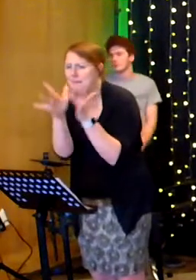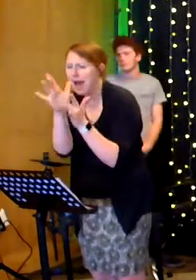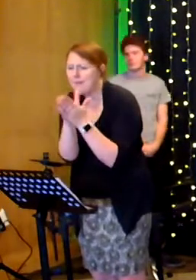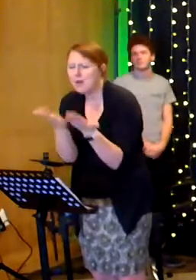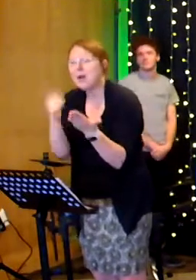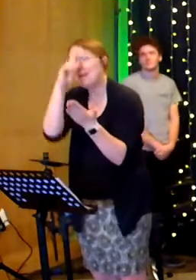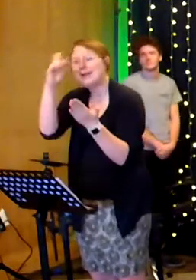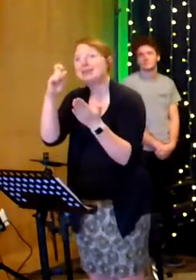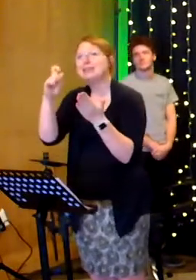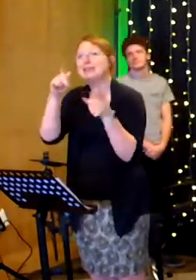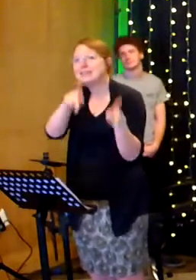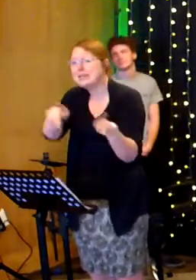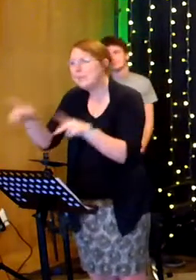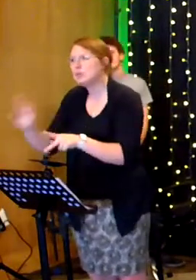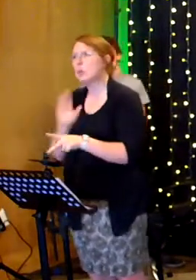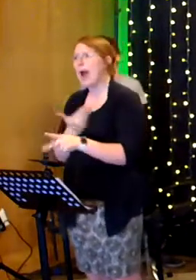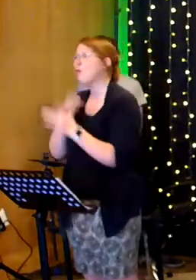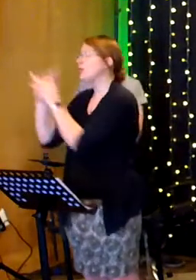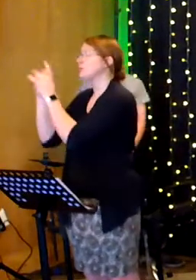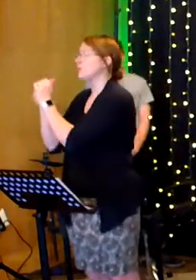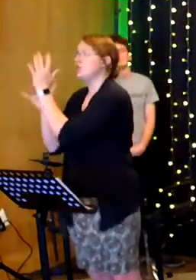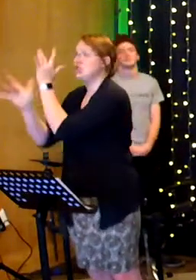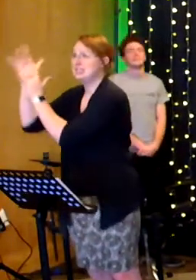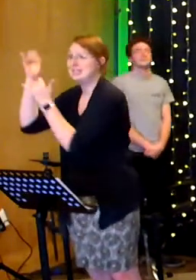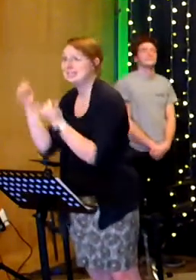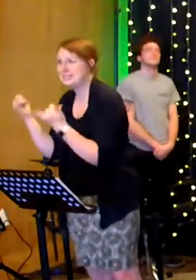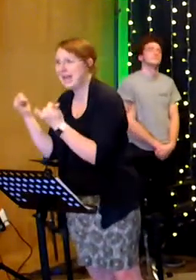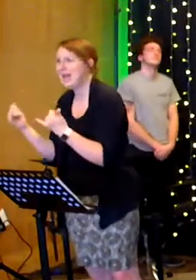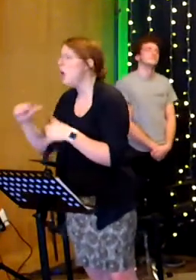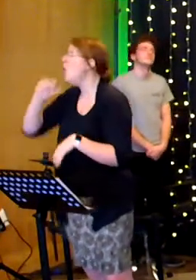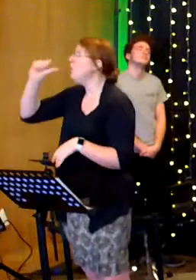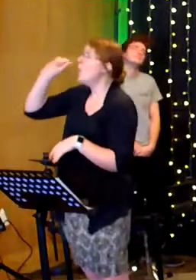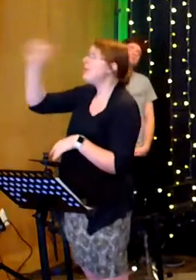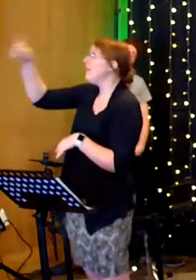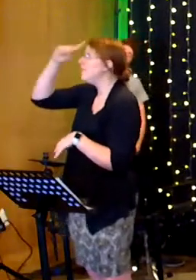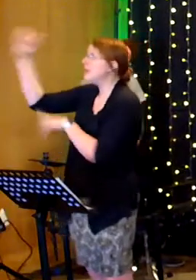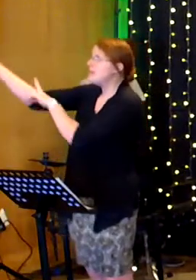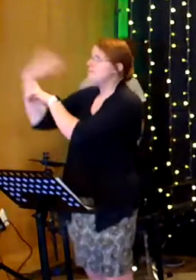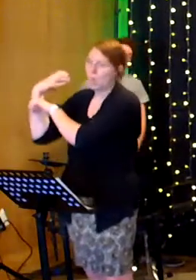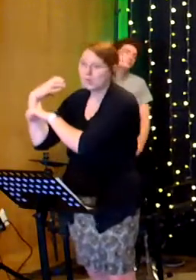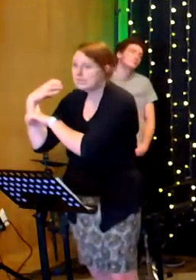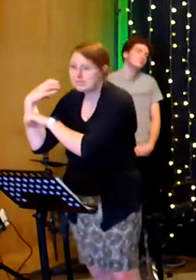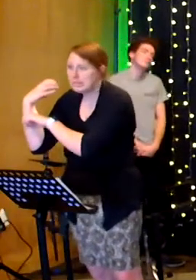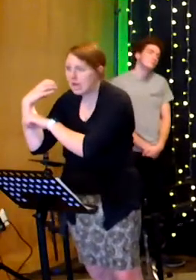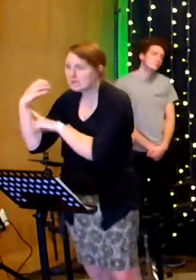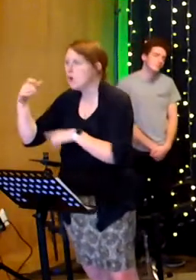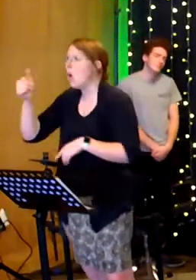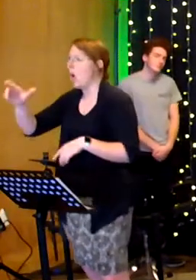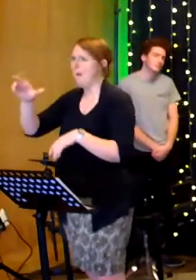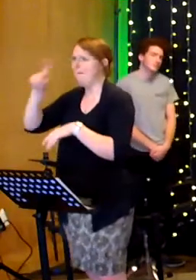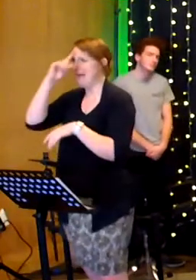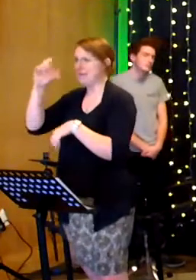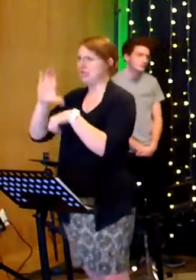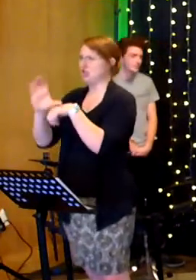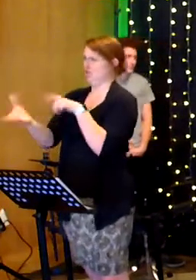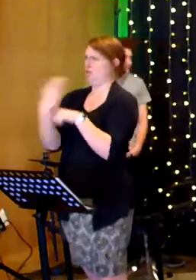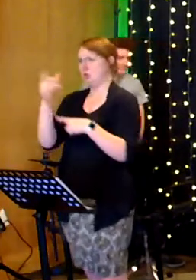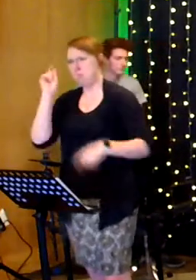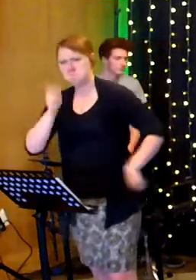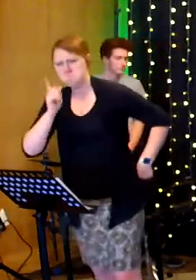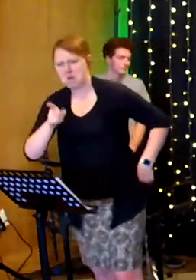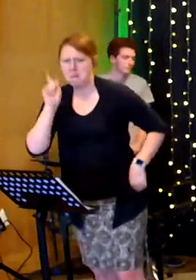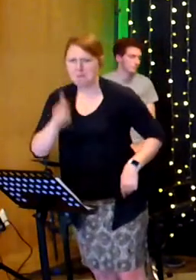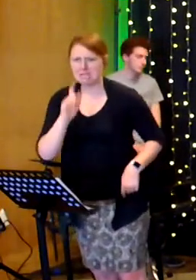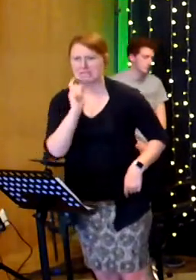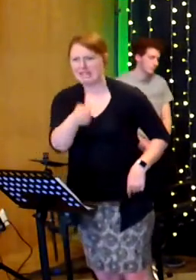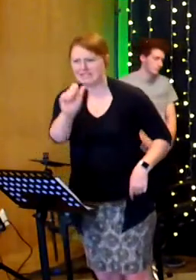is today. We don't give to God because he compels us, because he says, or the church says, you have to give 10%, or you have